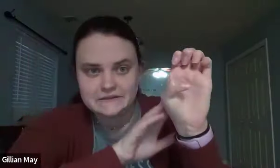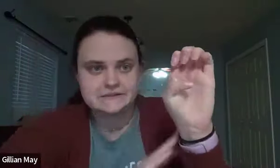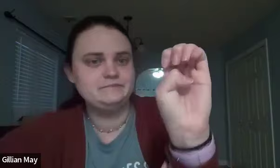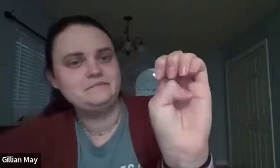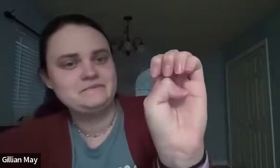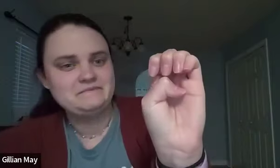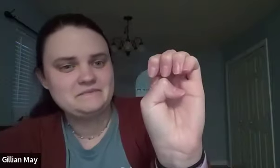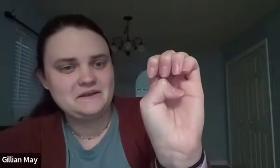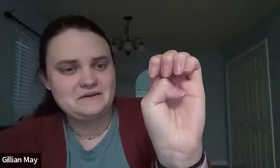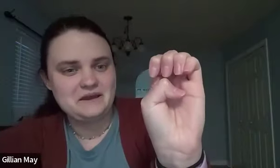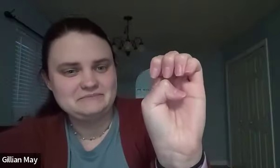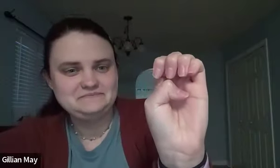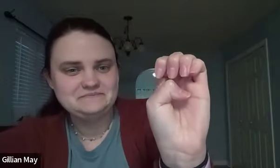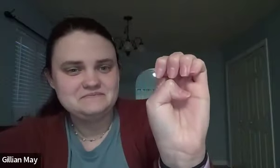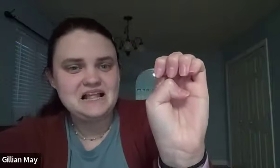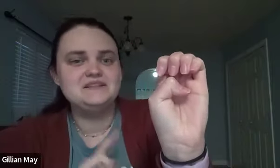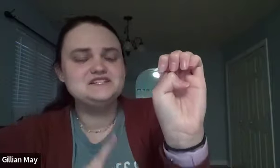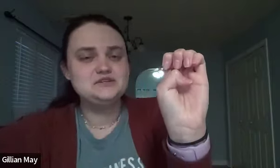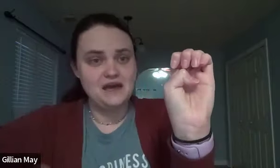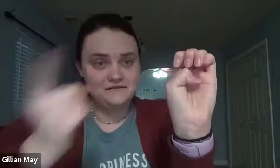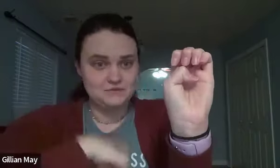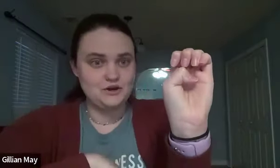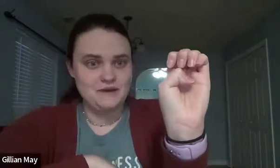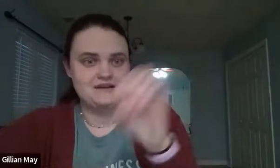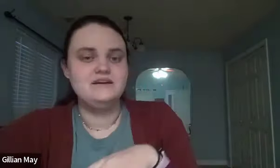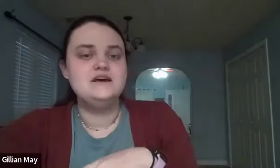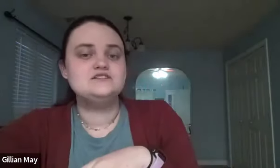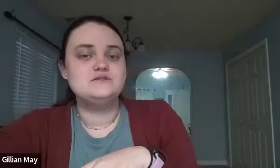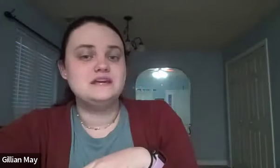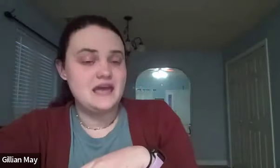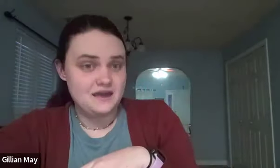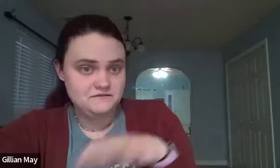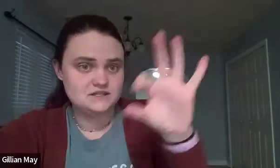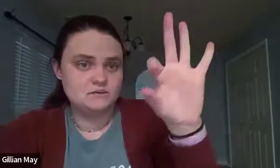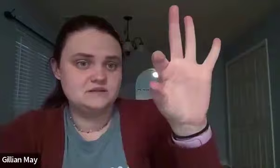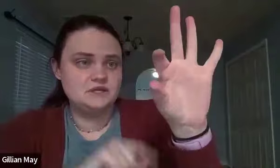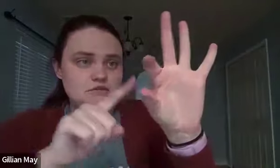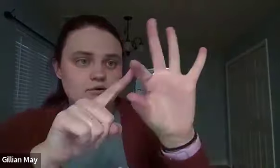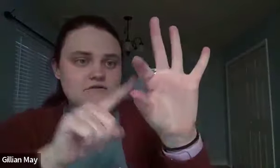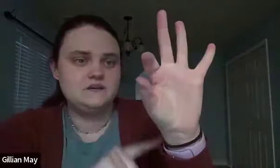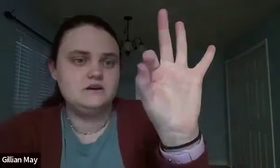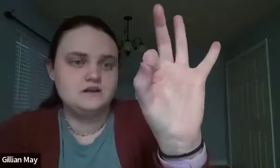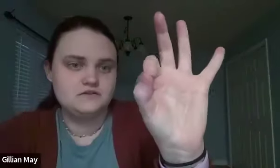E's. Okay. Let's do F and then we'll go back. So then F is going to be your pointer finger and your